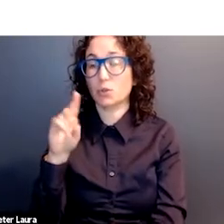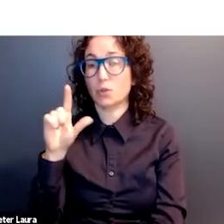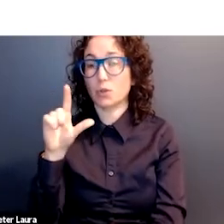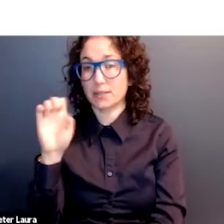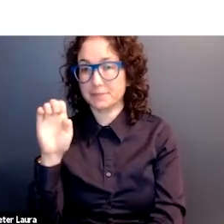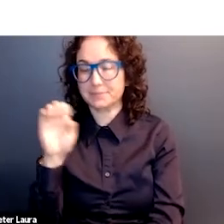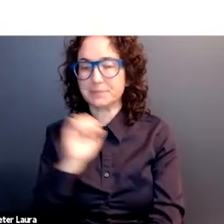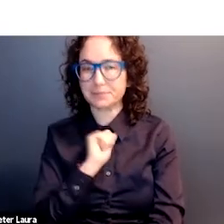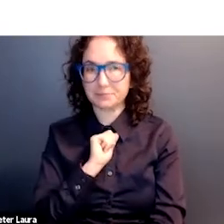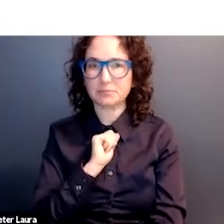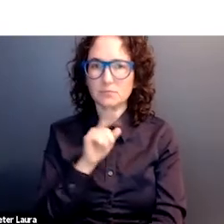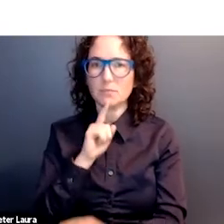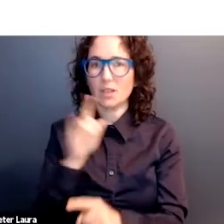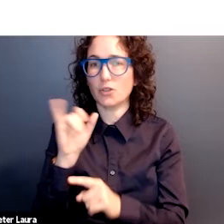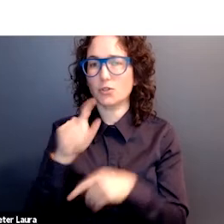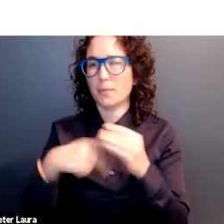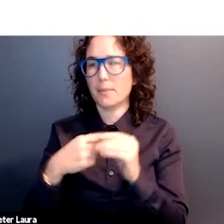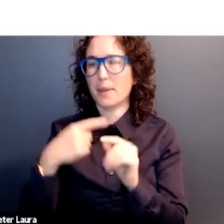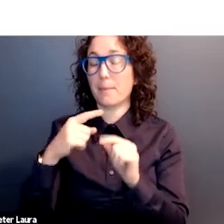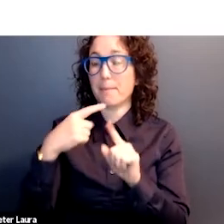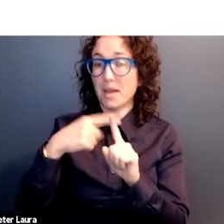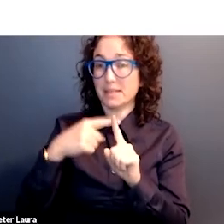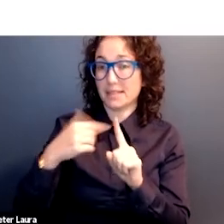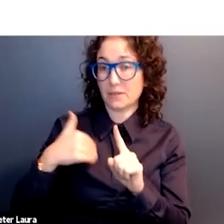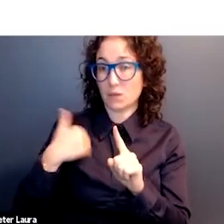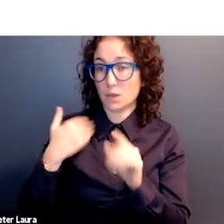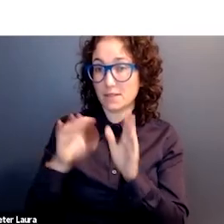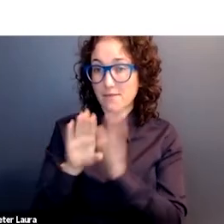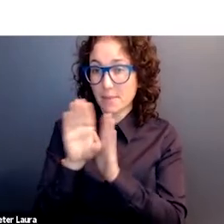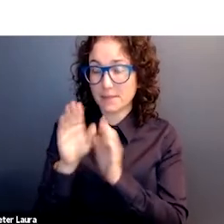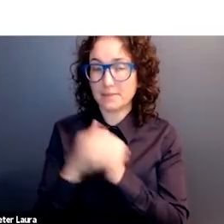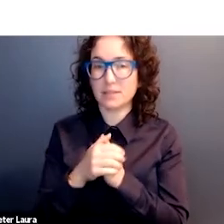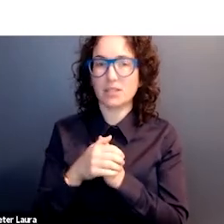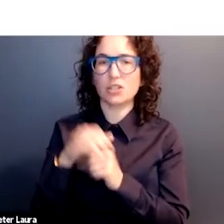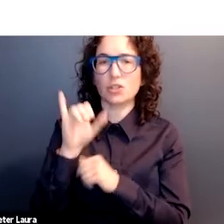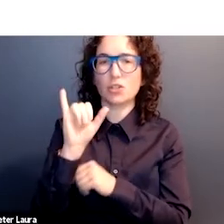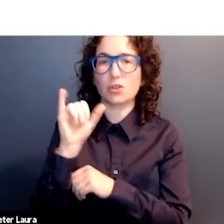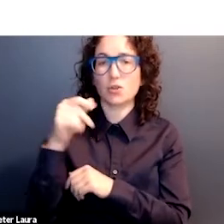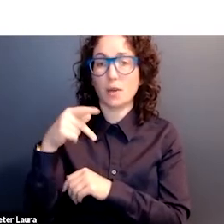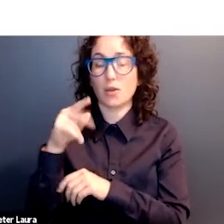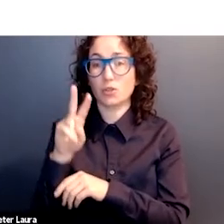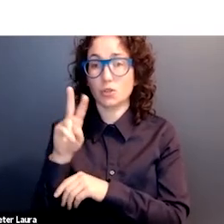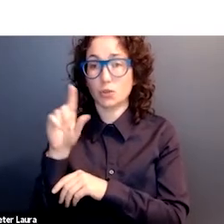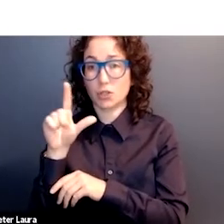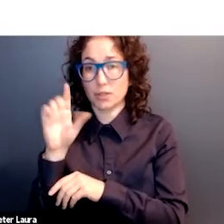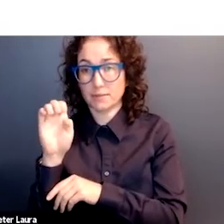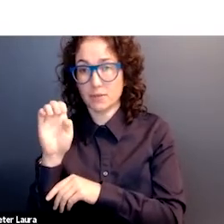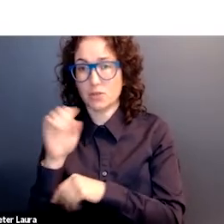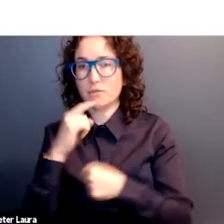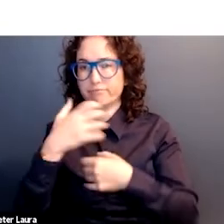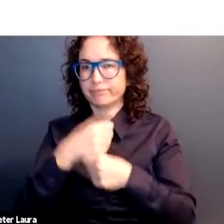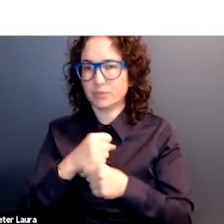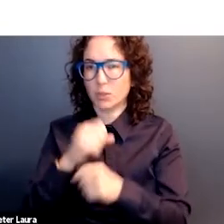Development. So YouthPower 2 Learning and Evaluation, or in short YP2LE, is a